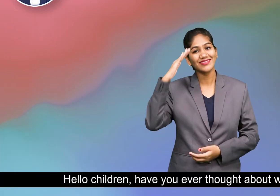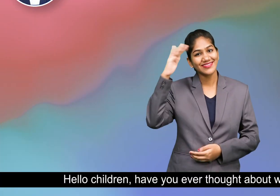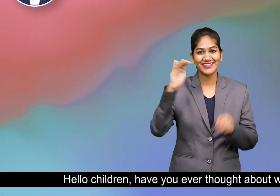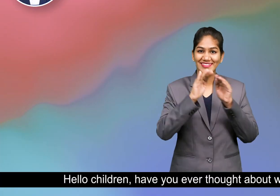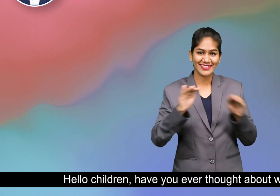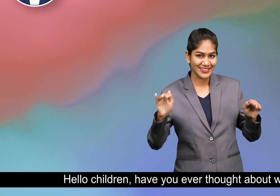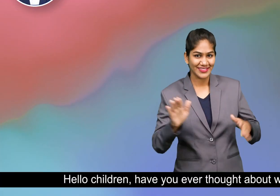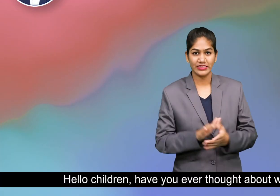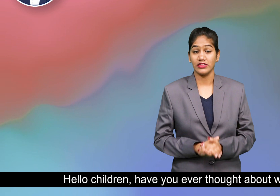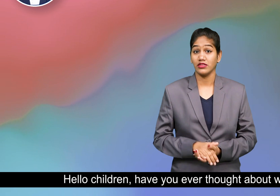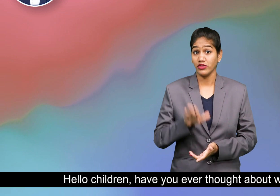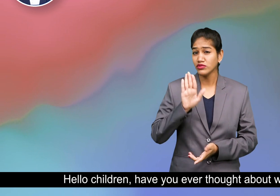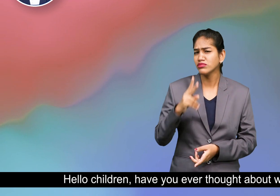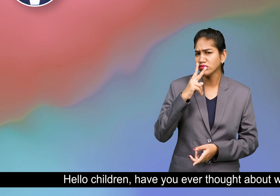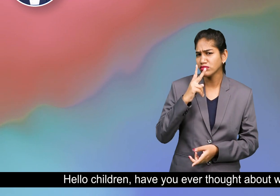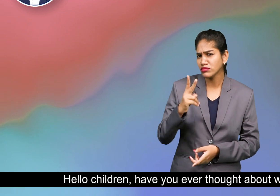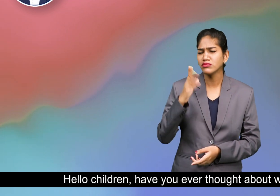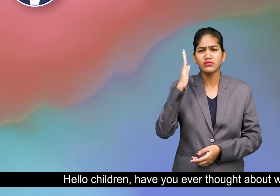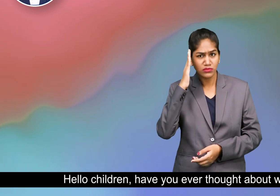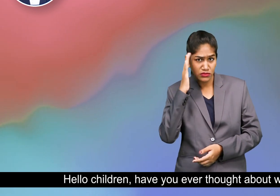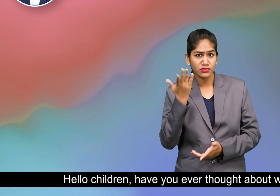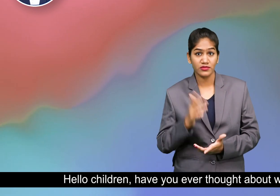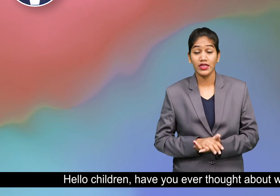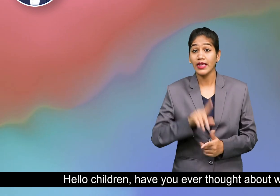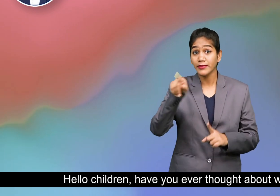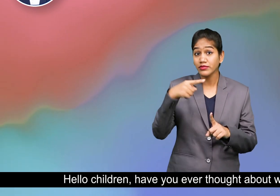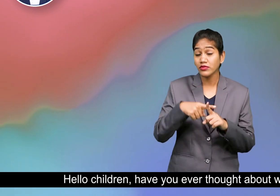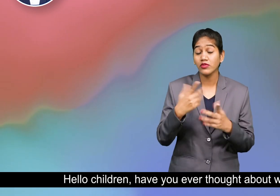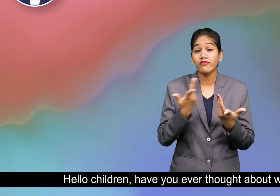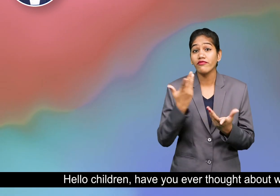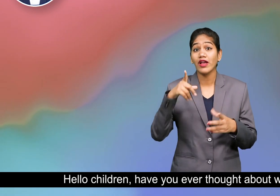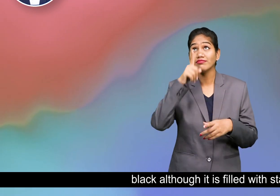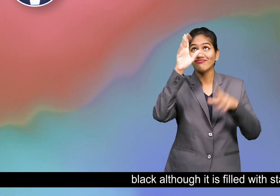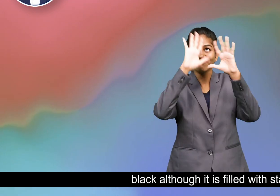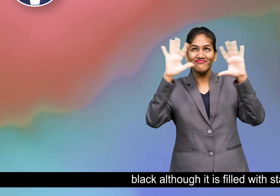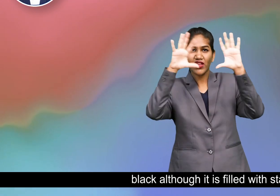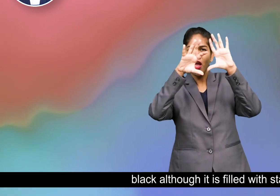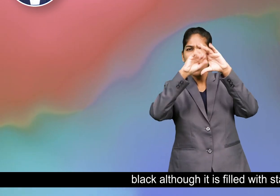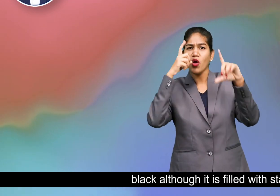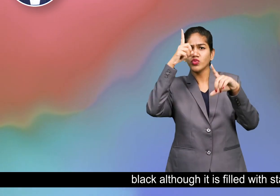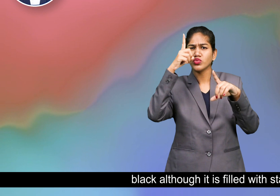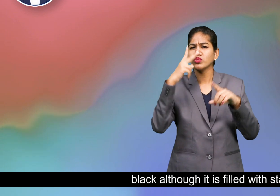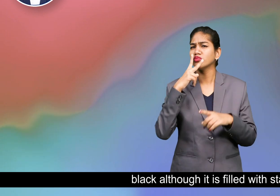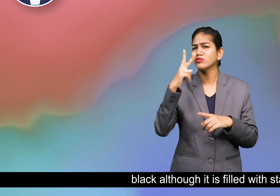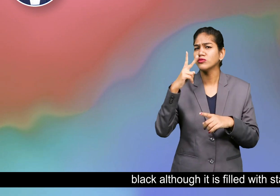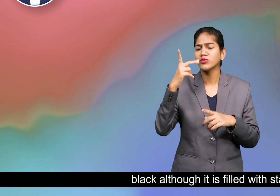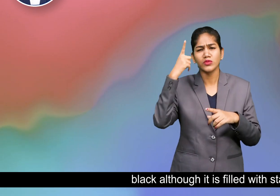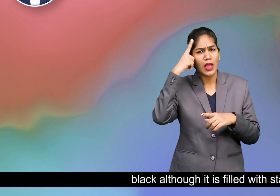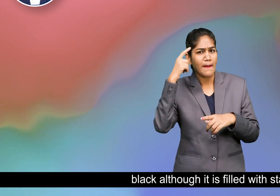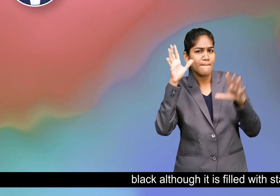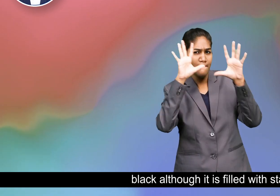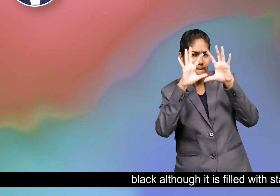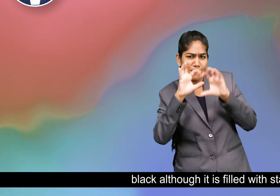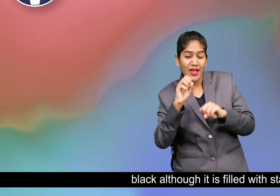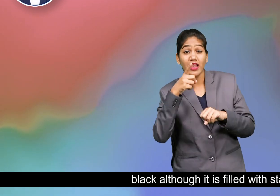Hello children! Have you ever thought about why space looks so black although it is filled